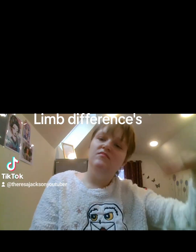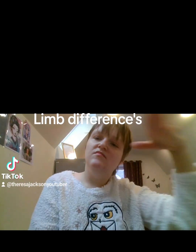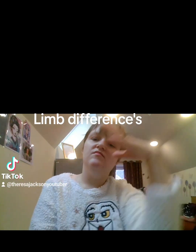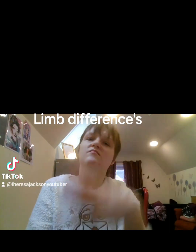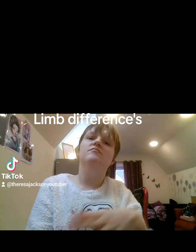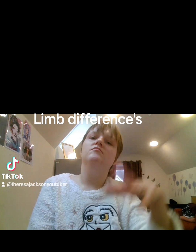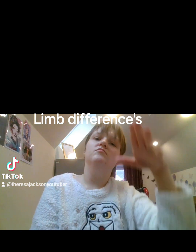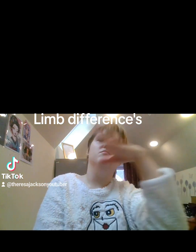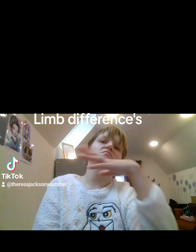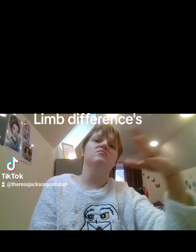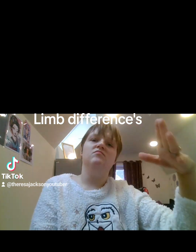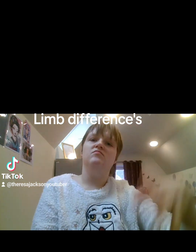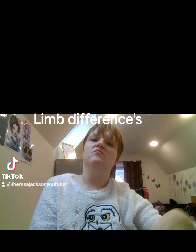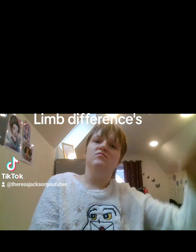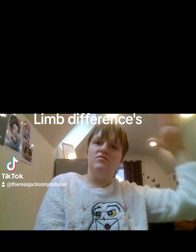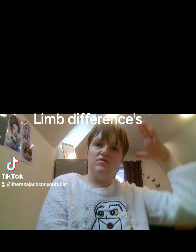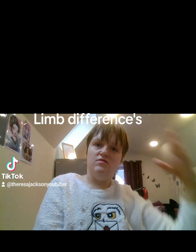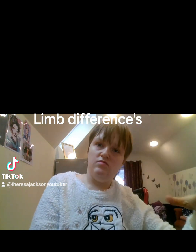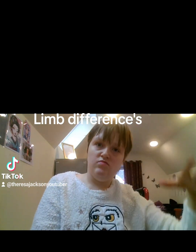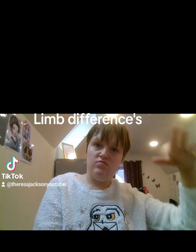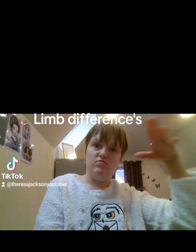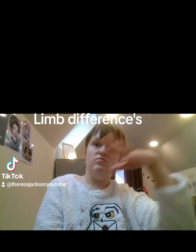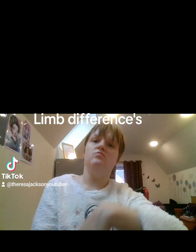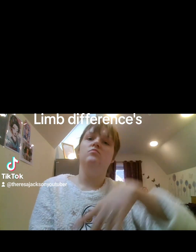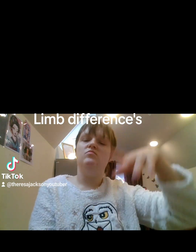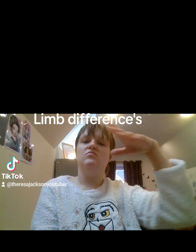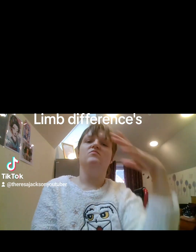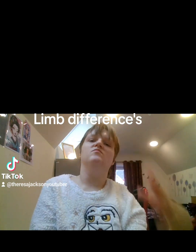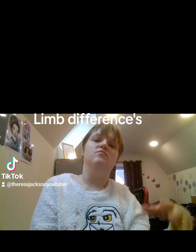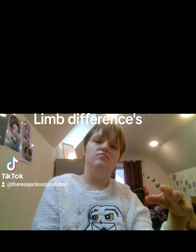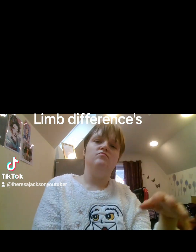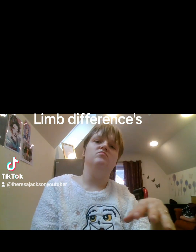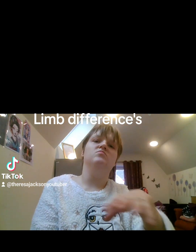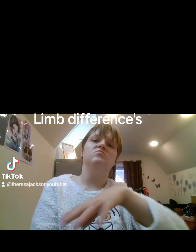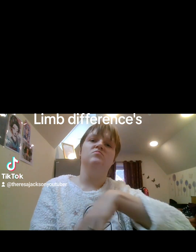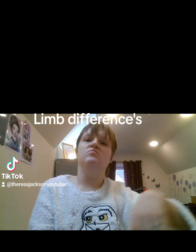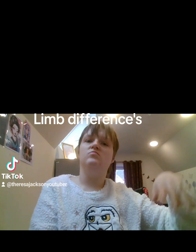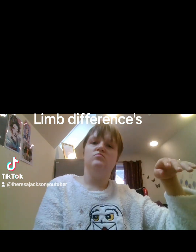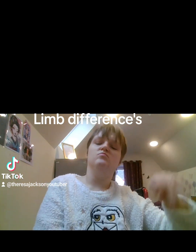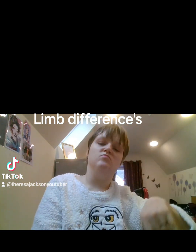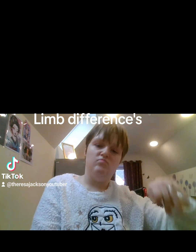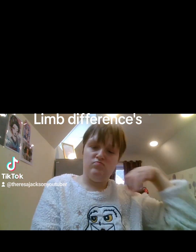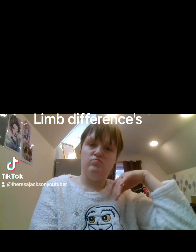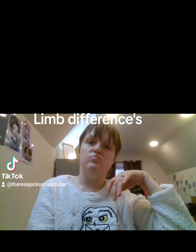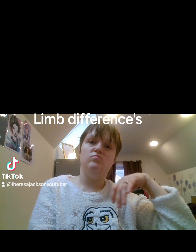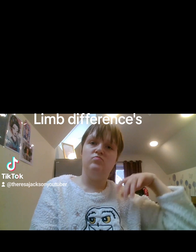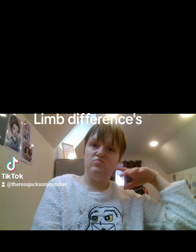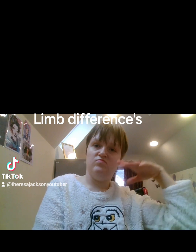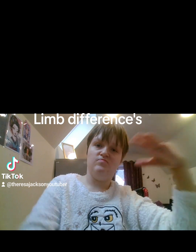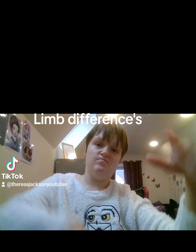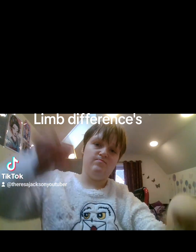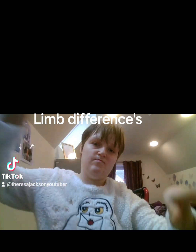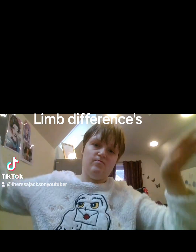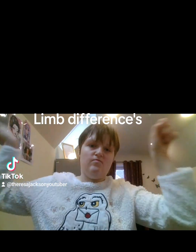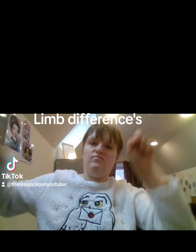find support and connection within the limb difference community. Limb differences can